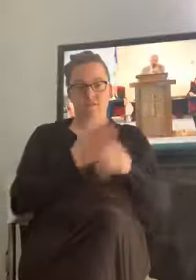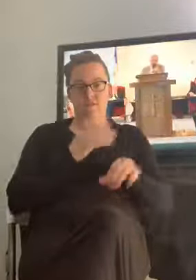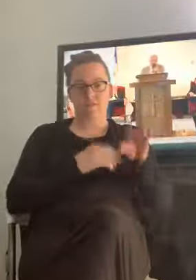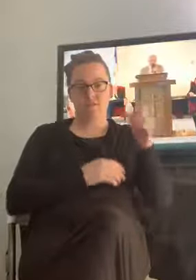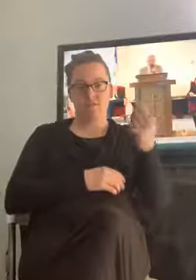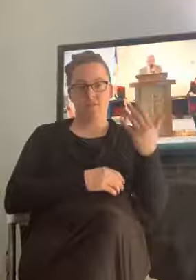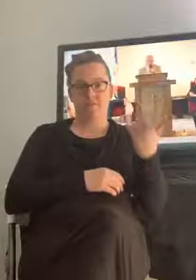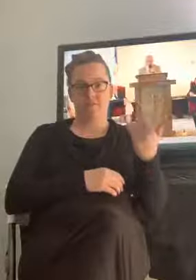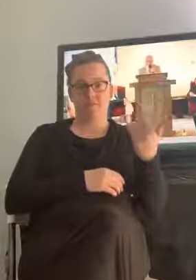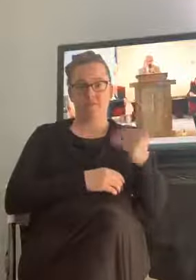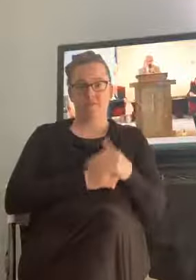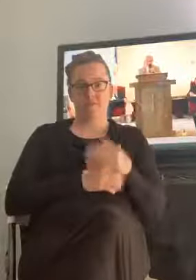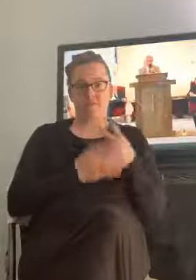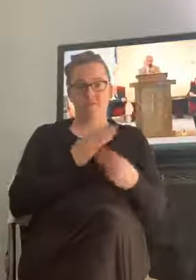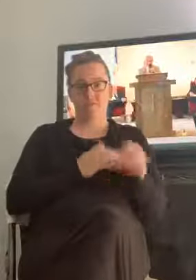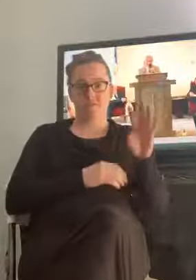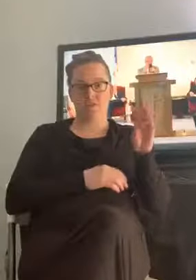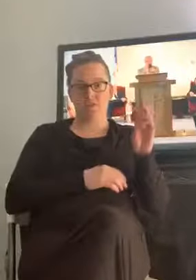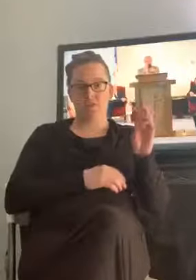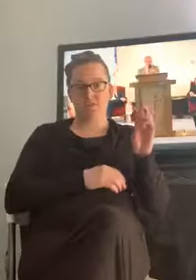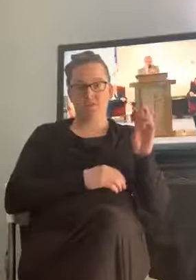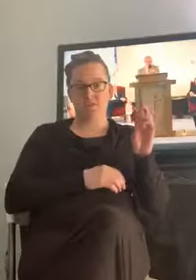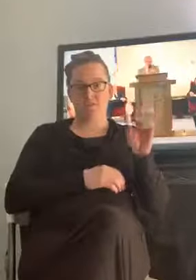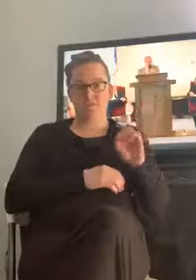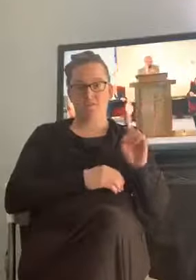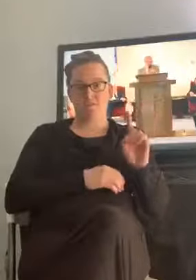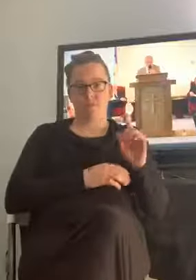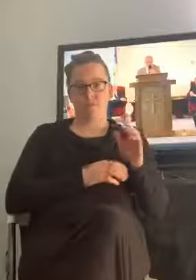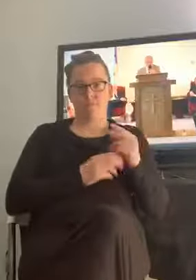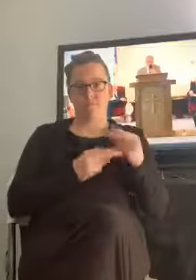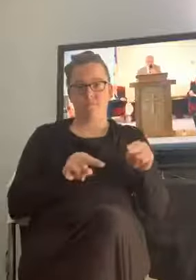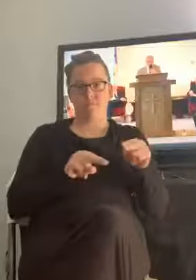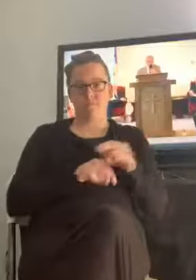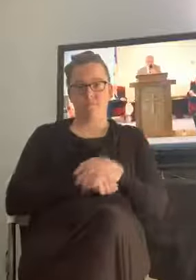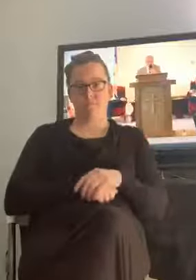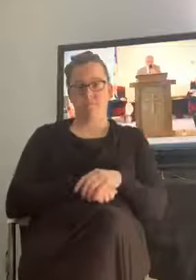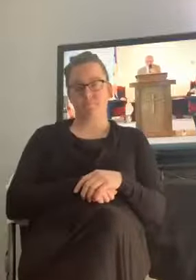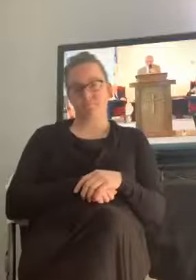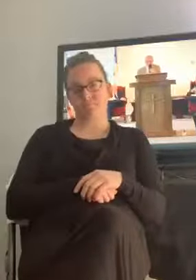and verse 6 where this took place.